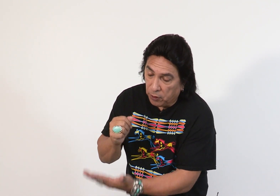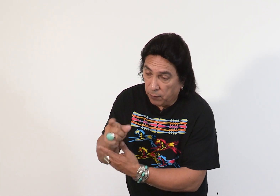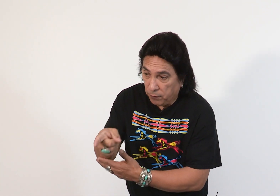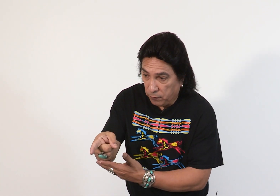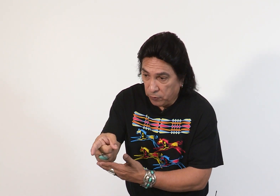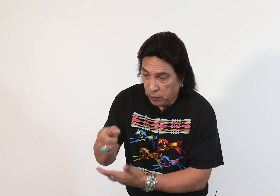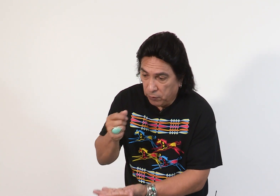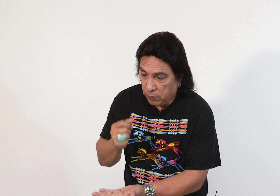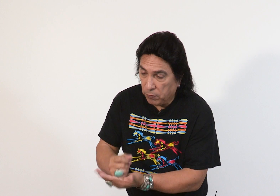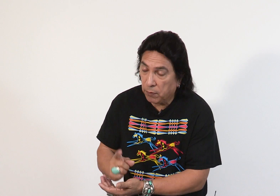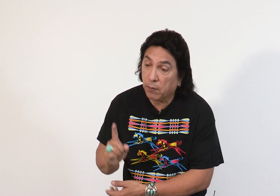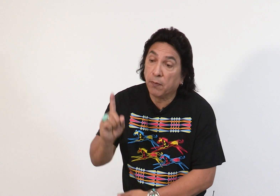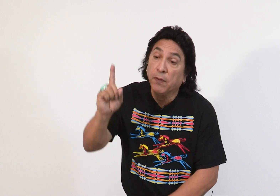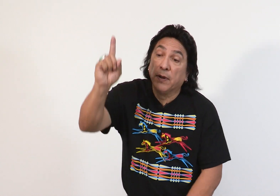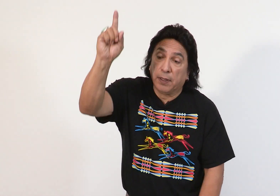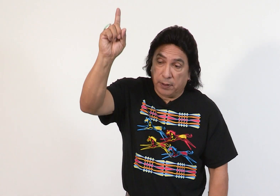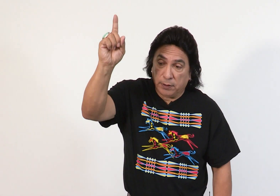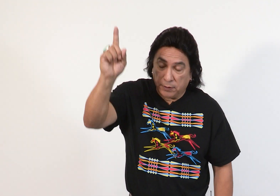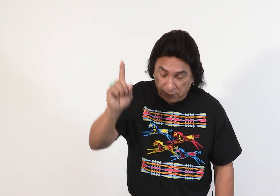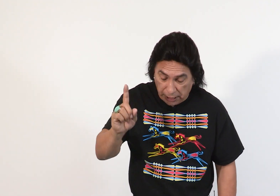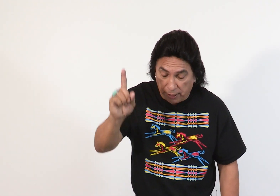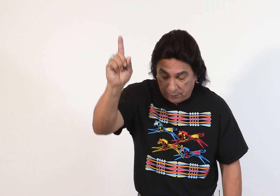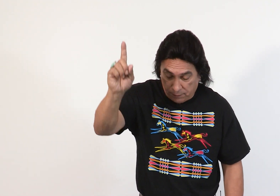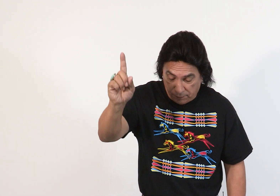go, you stand.